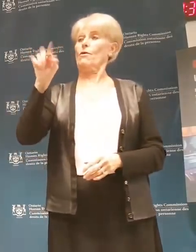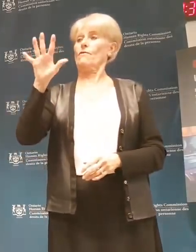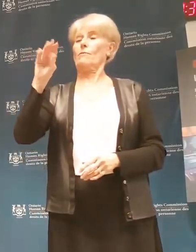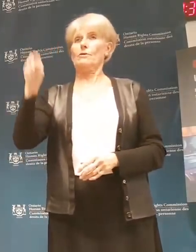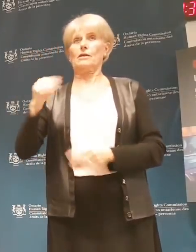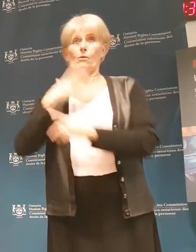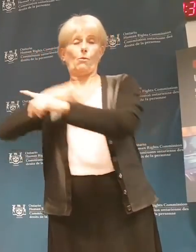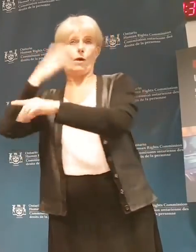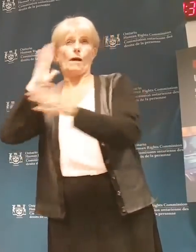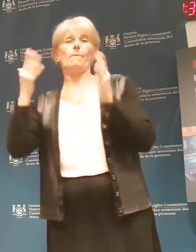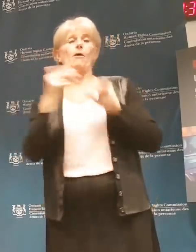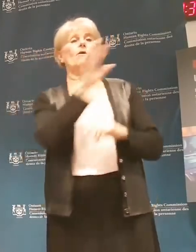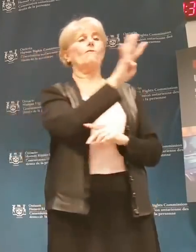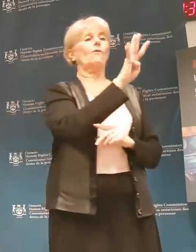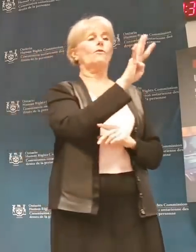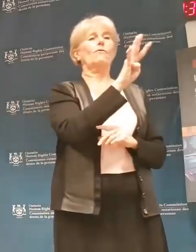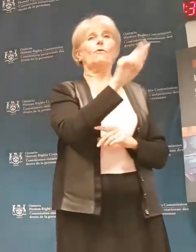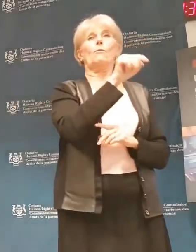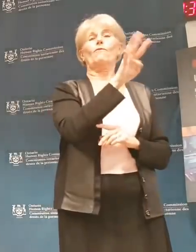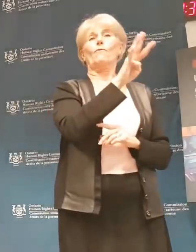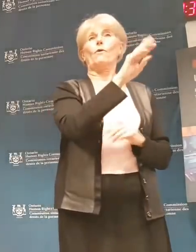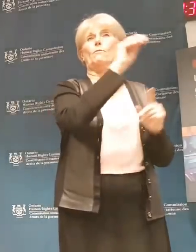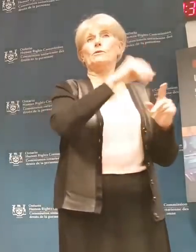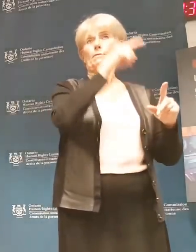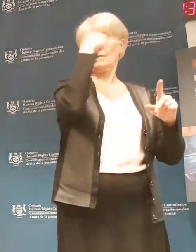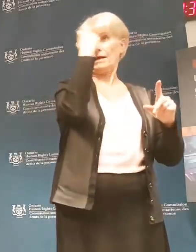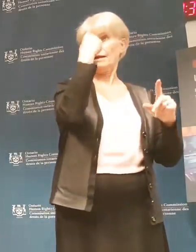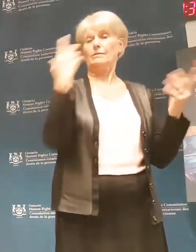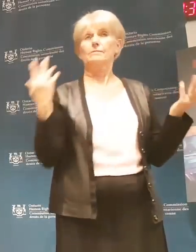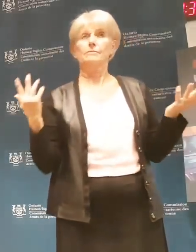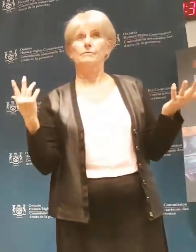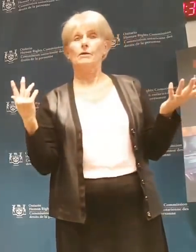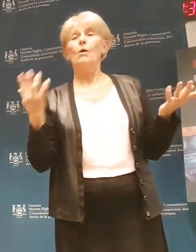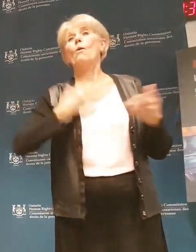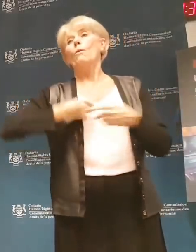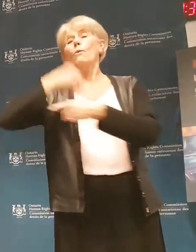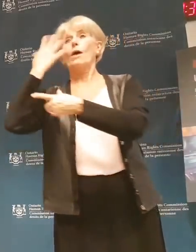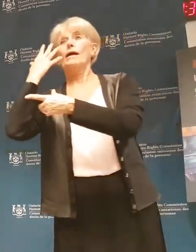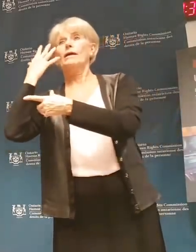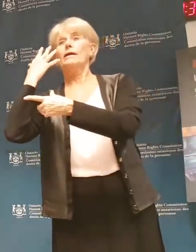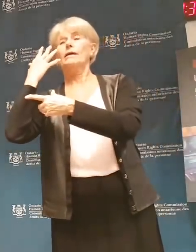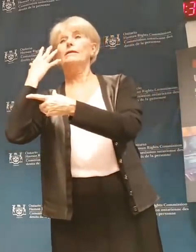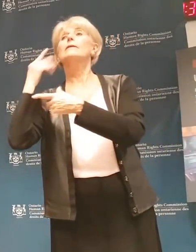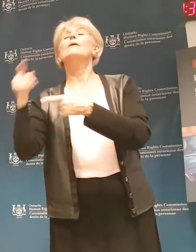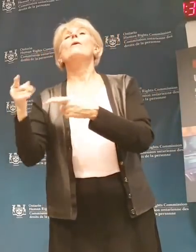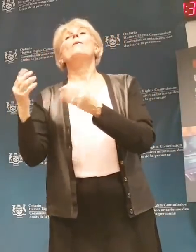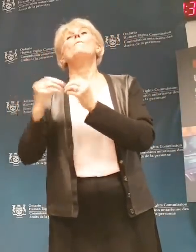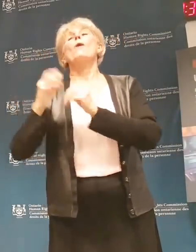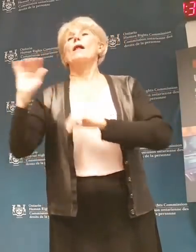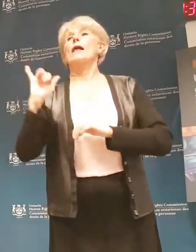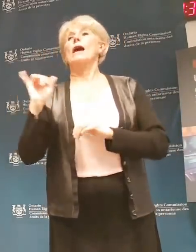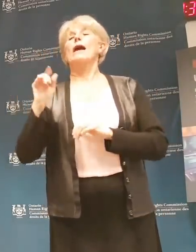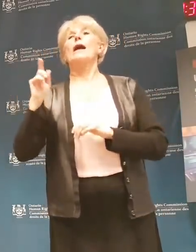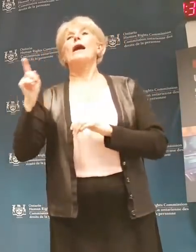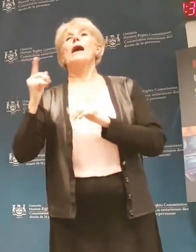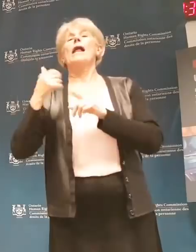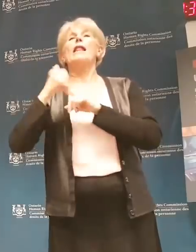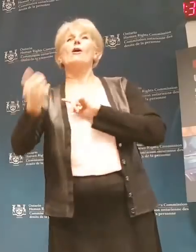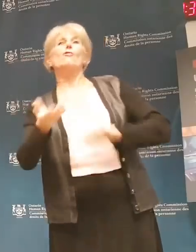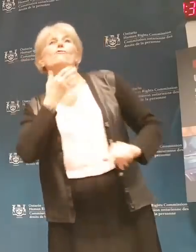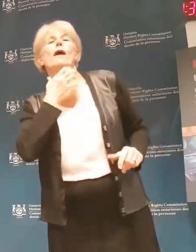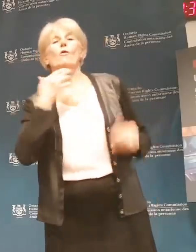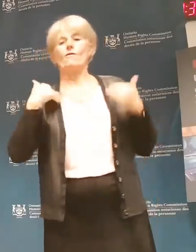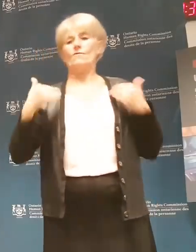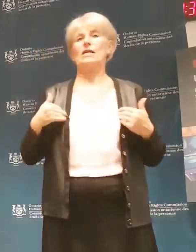54.5% for white people versus 44.4% for black. And white people in these incidents were more likely to have allegedly threatened